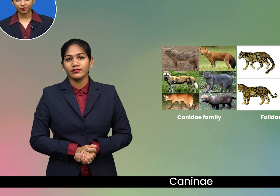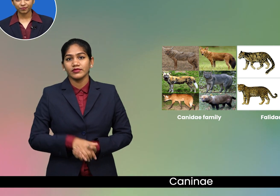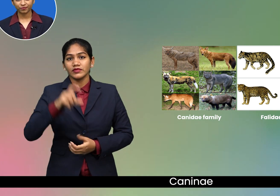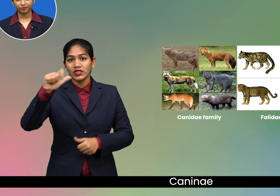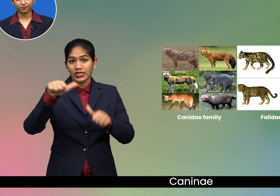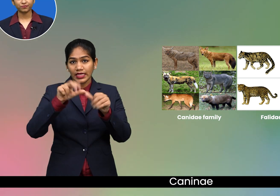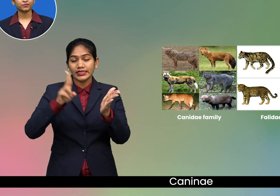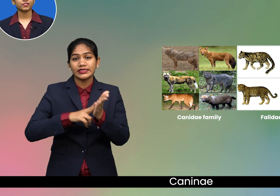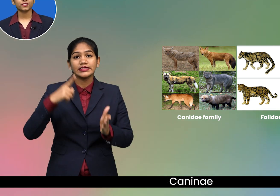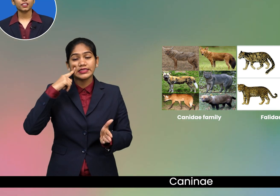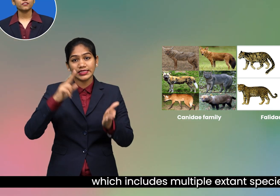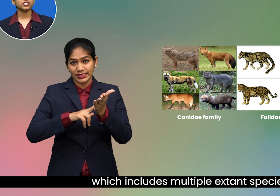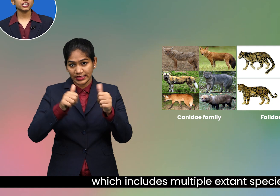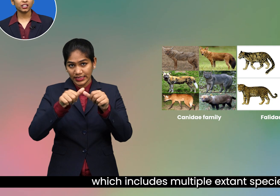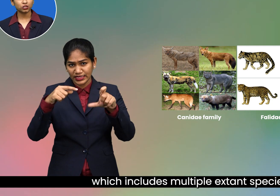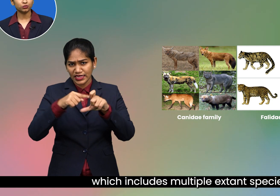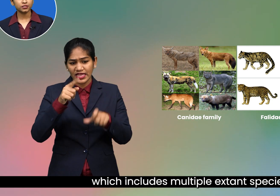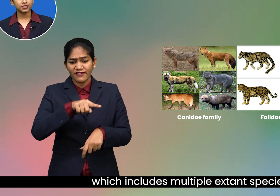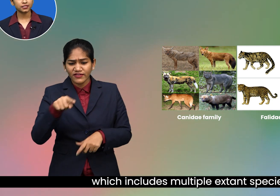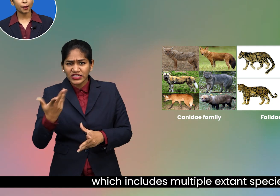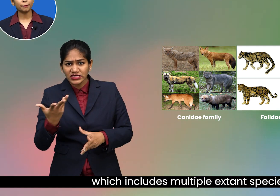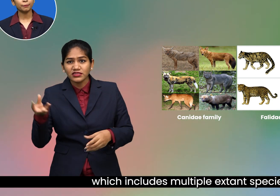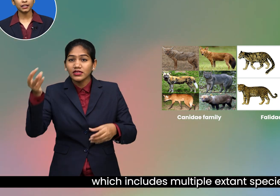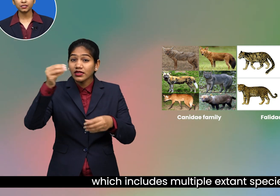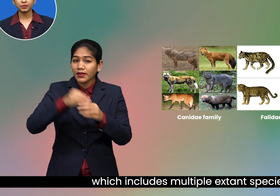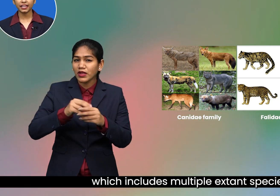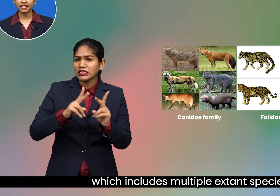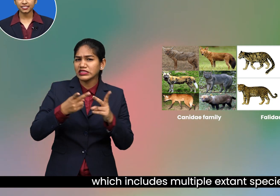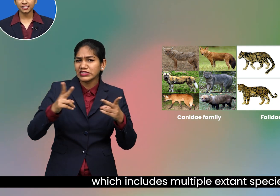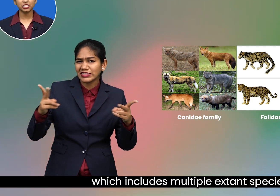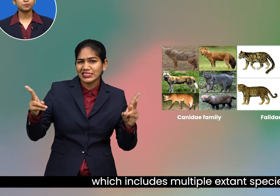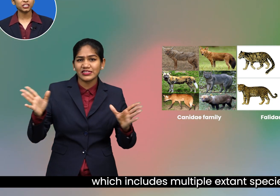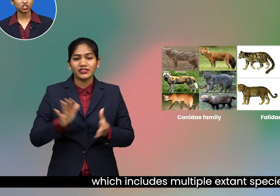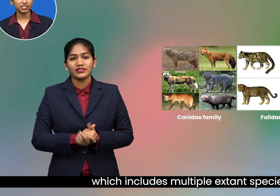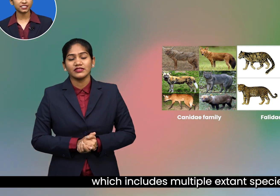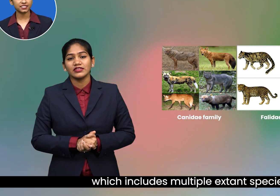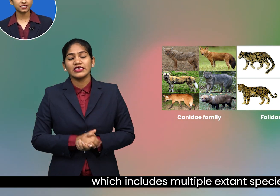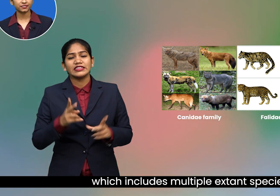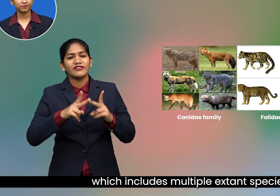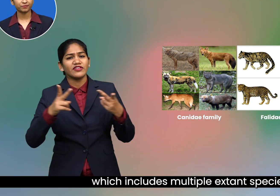Canine, which includes multiple extant species,